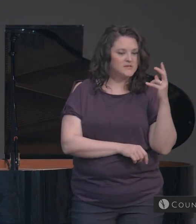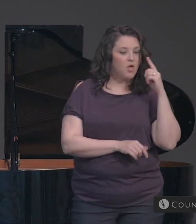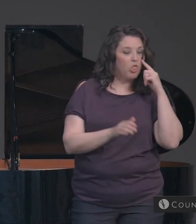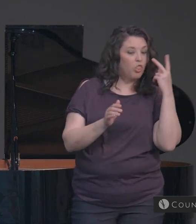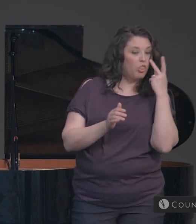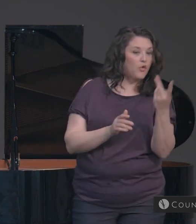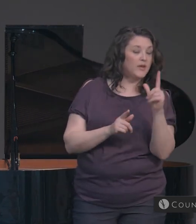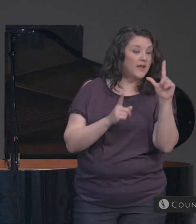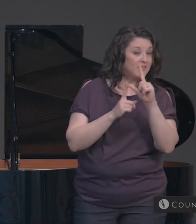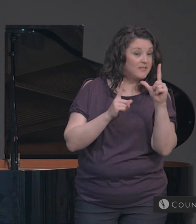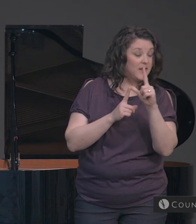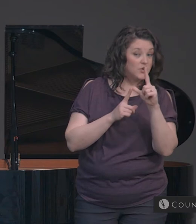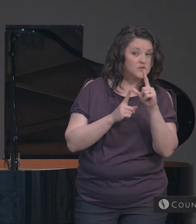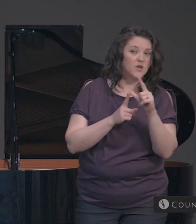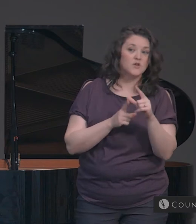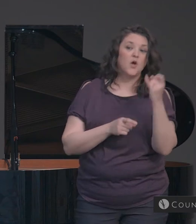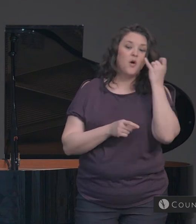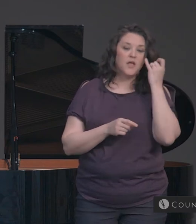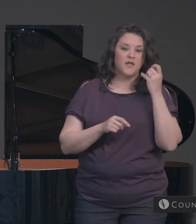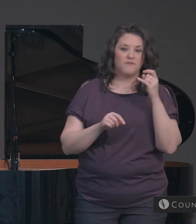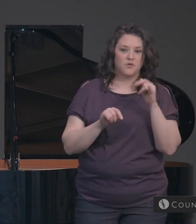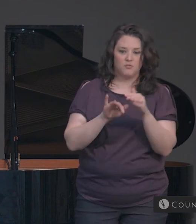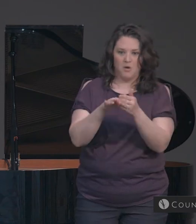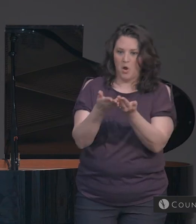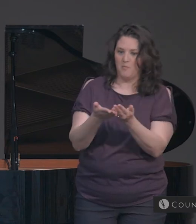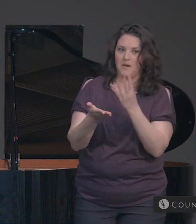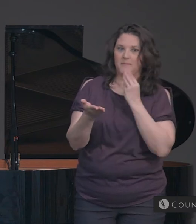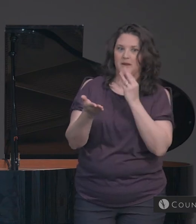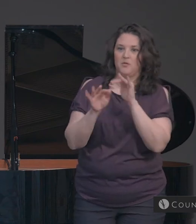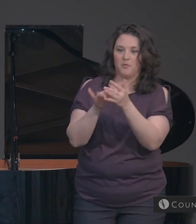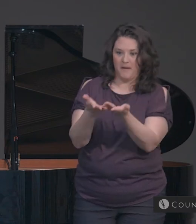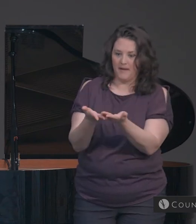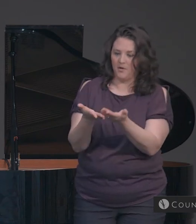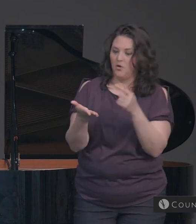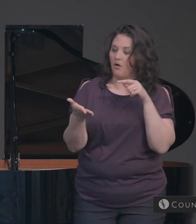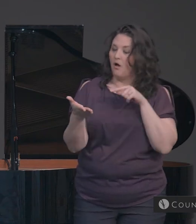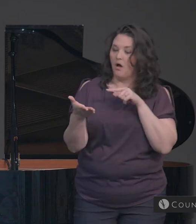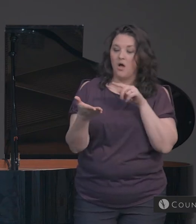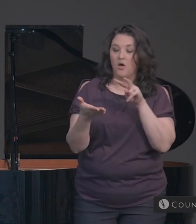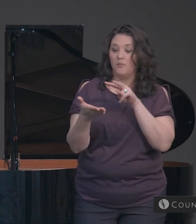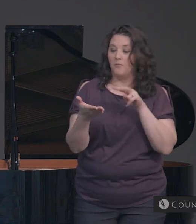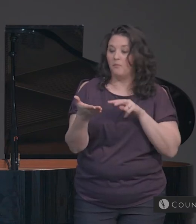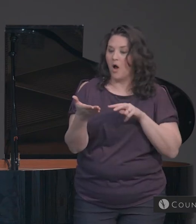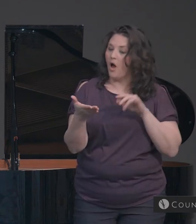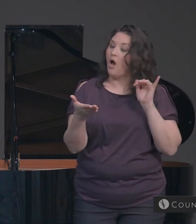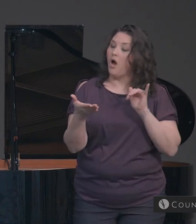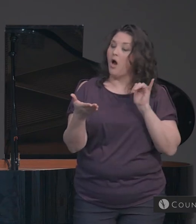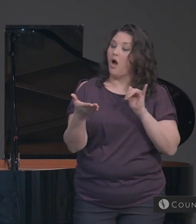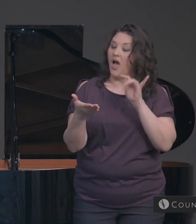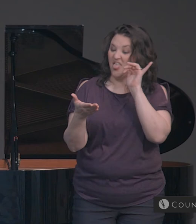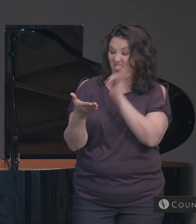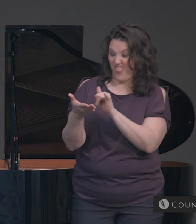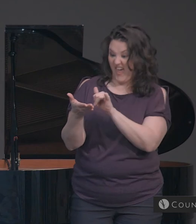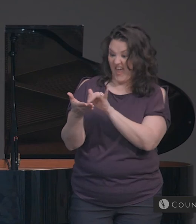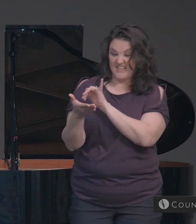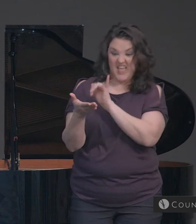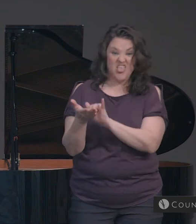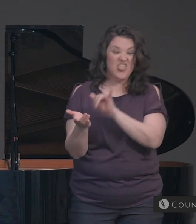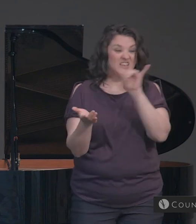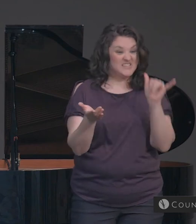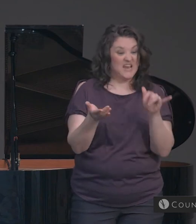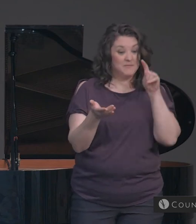can take a Hebrew Bible and you can read this without even knowing Hebrew. You can actually say, oh, look, that's the same as